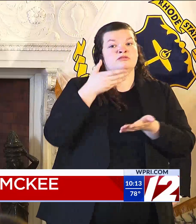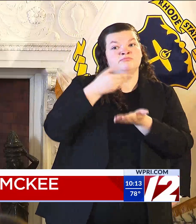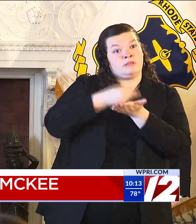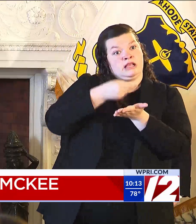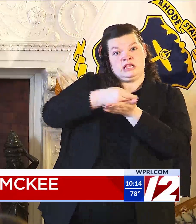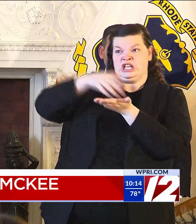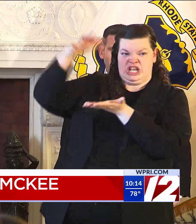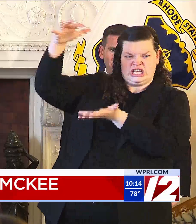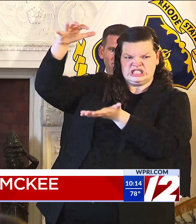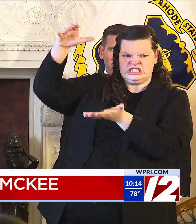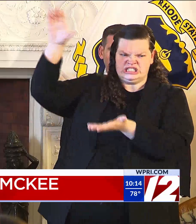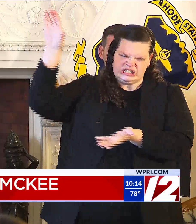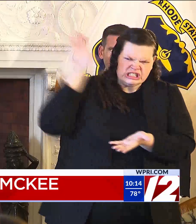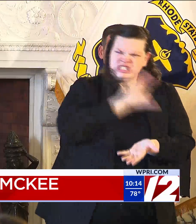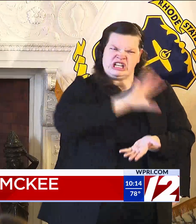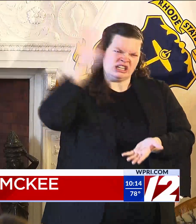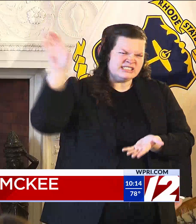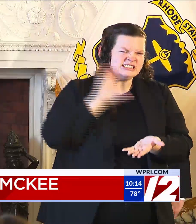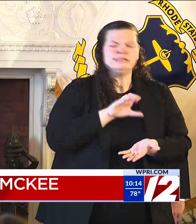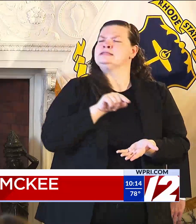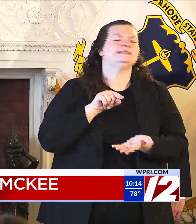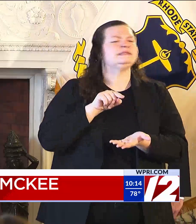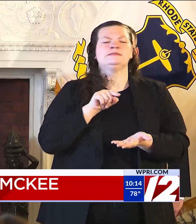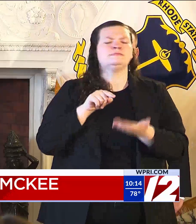investment on taxpayers.